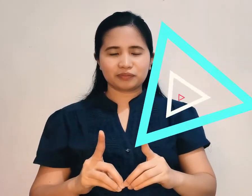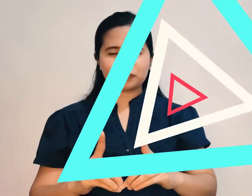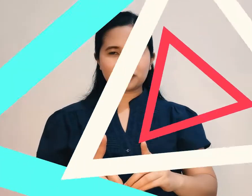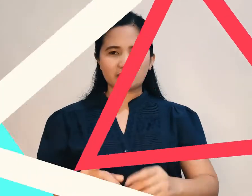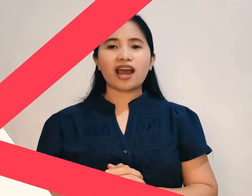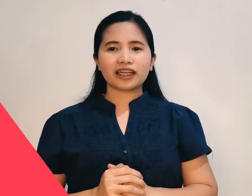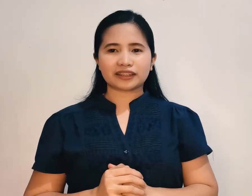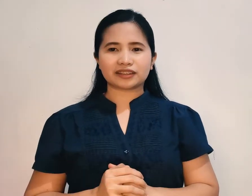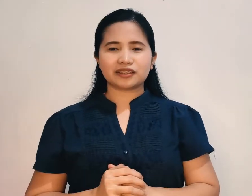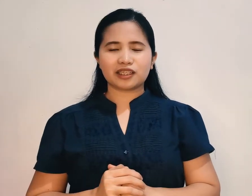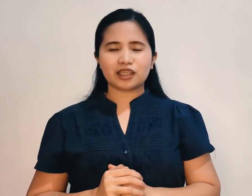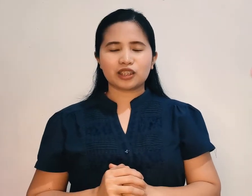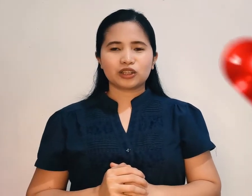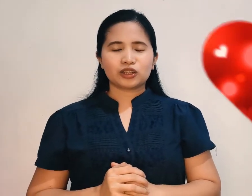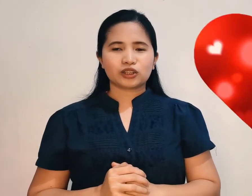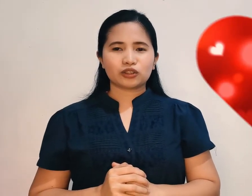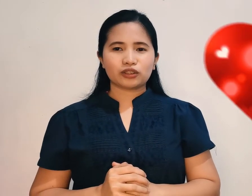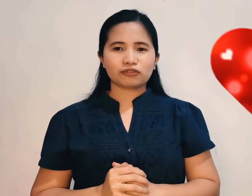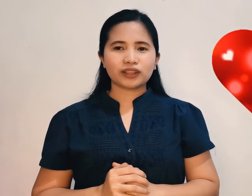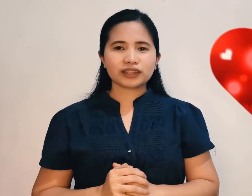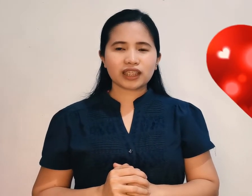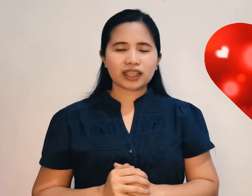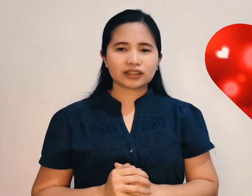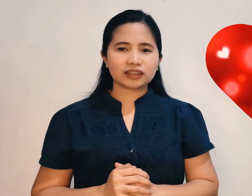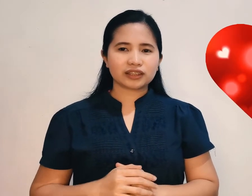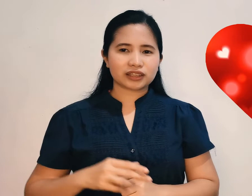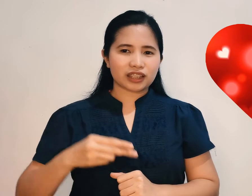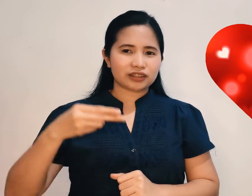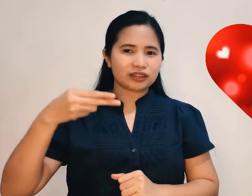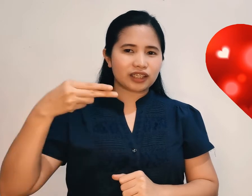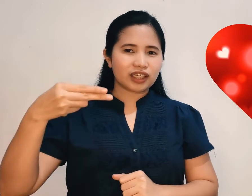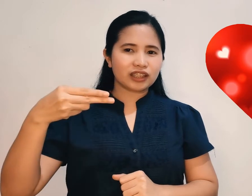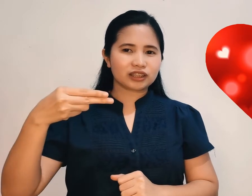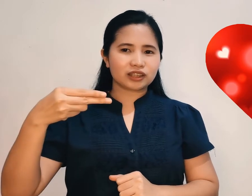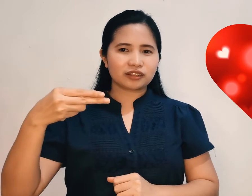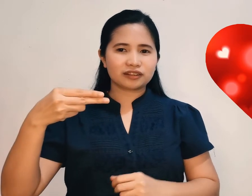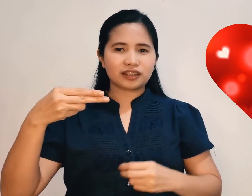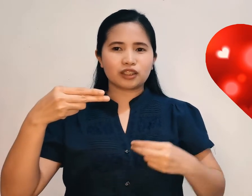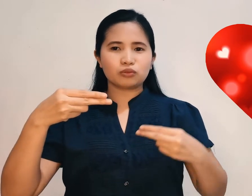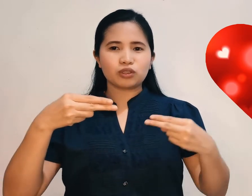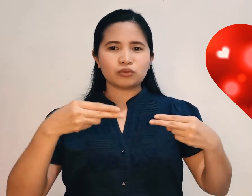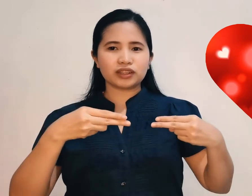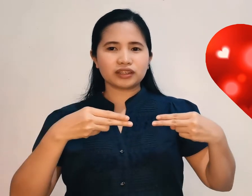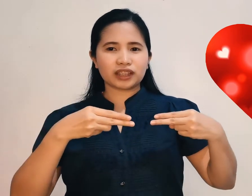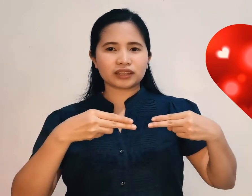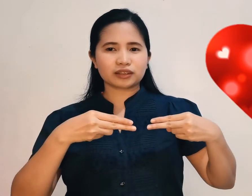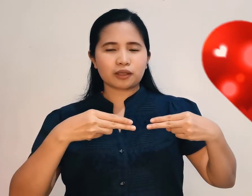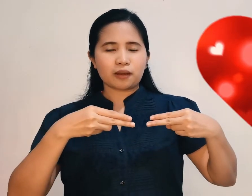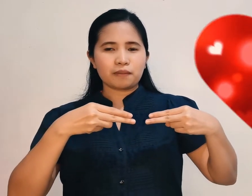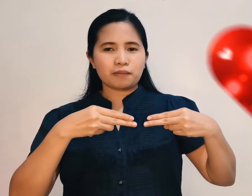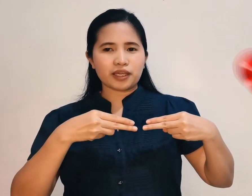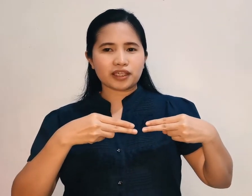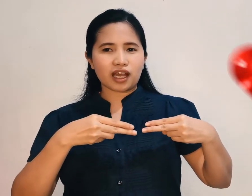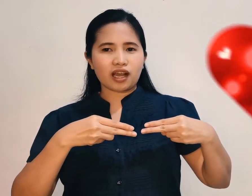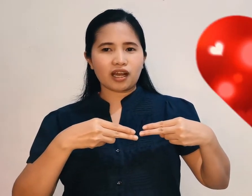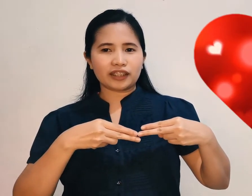Is heart. So the first letter is letter H, then we will just make a